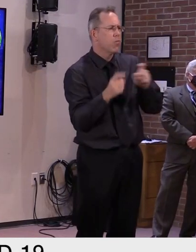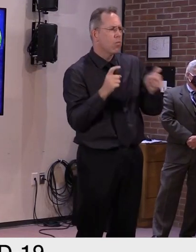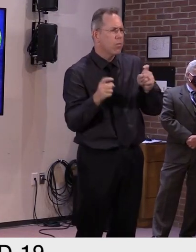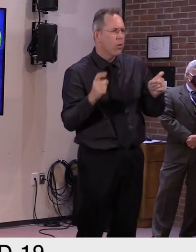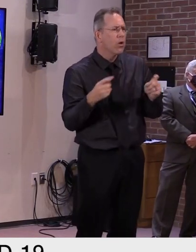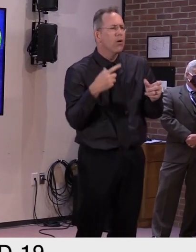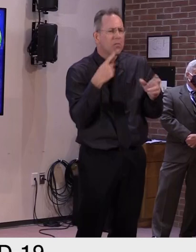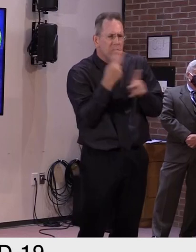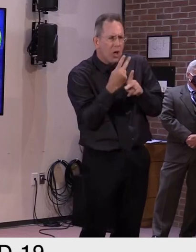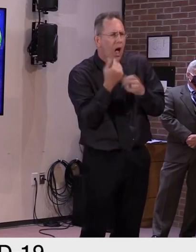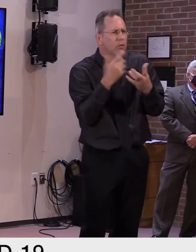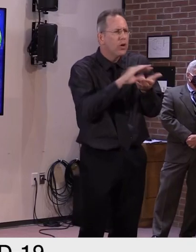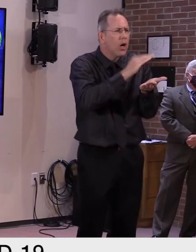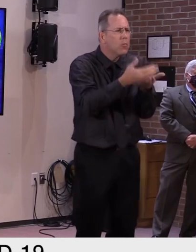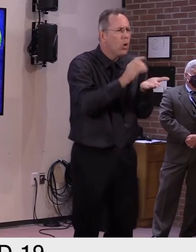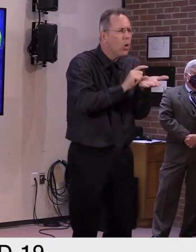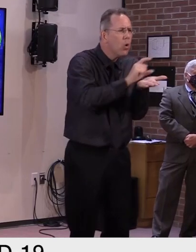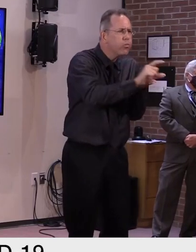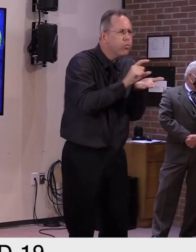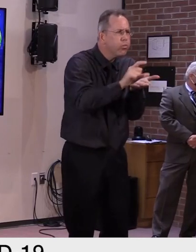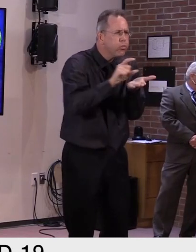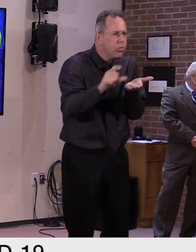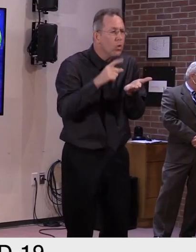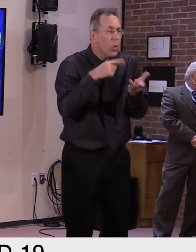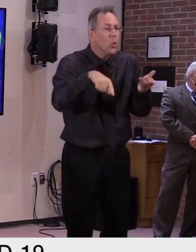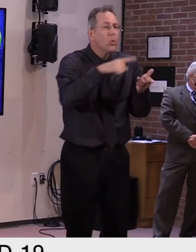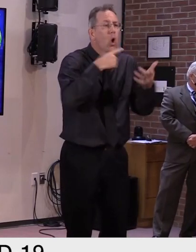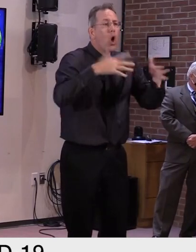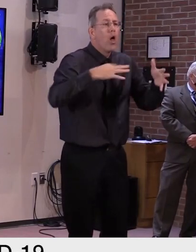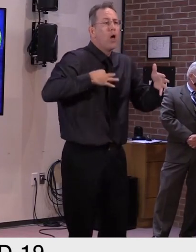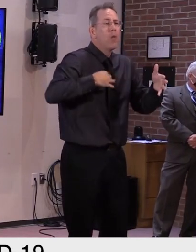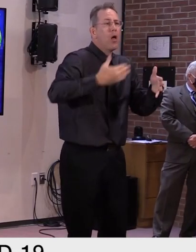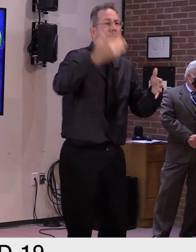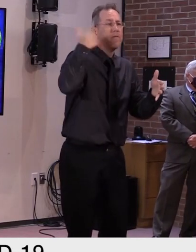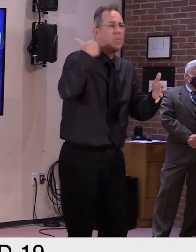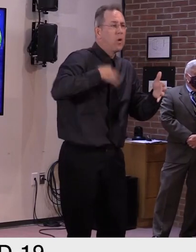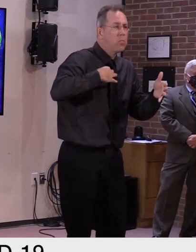has been subscribed for versus how much we have in the appropriation.